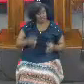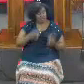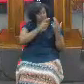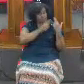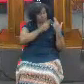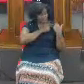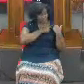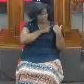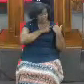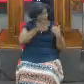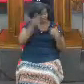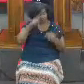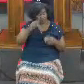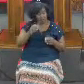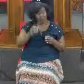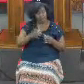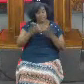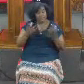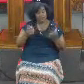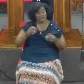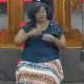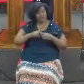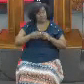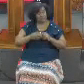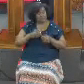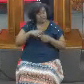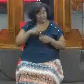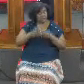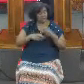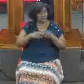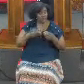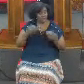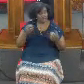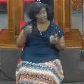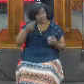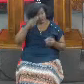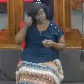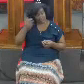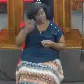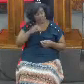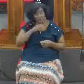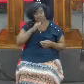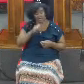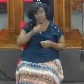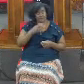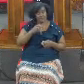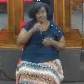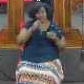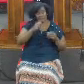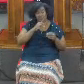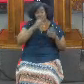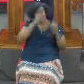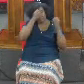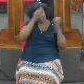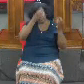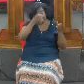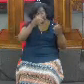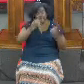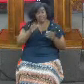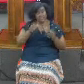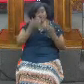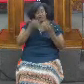responsible for much of the problem in our society. Why? Because we have been extremely disobedient and spreading